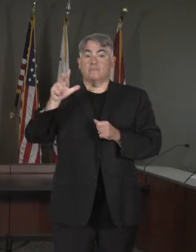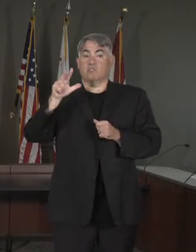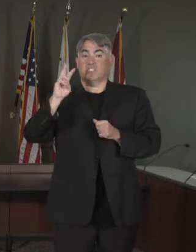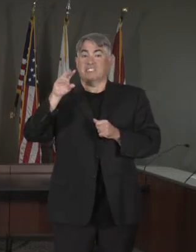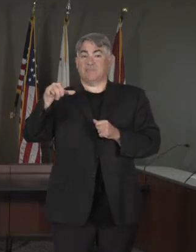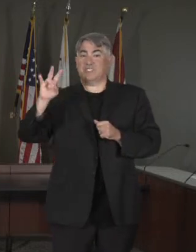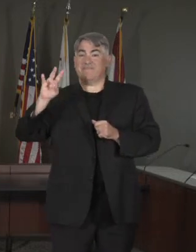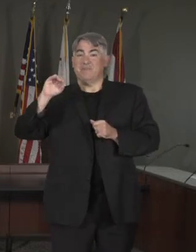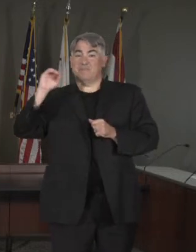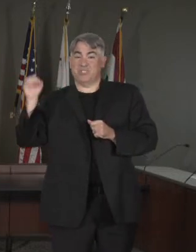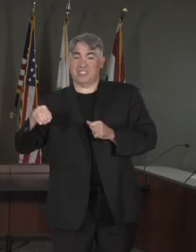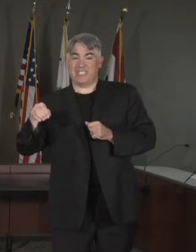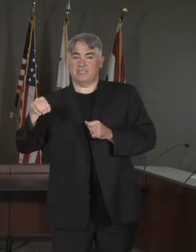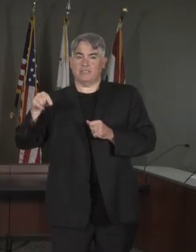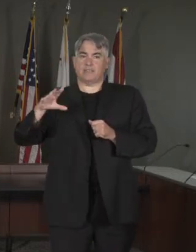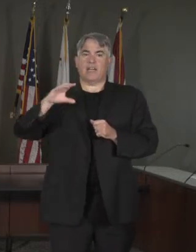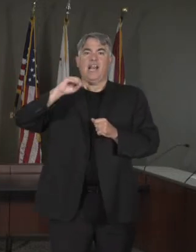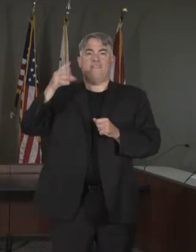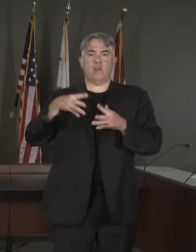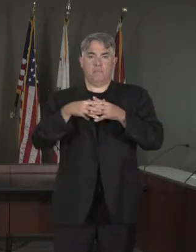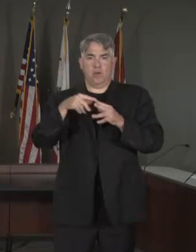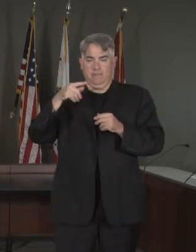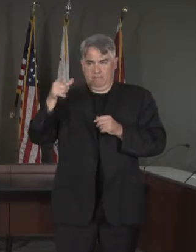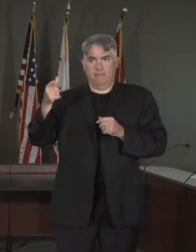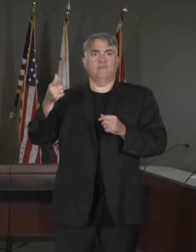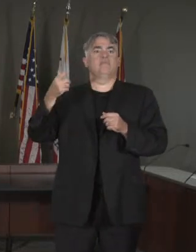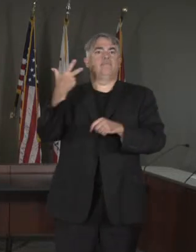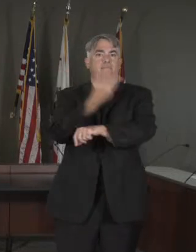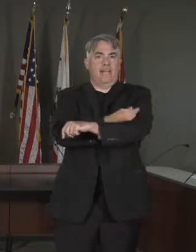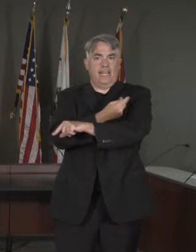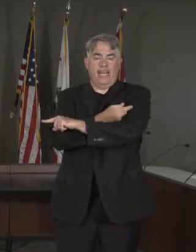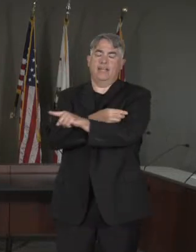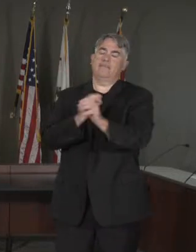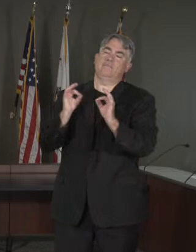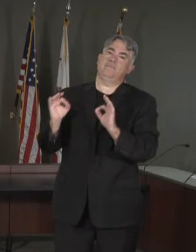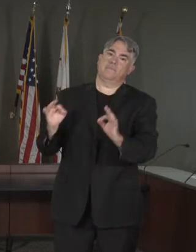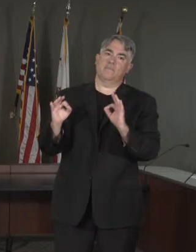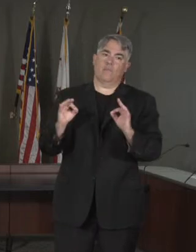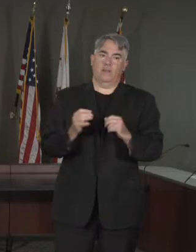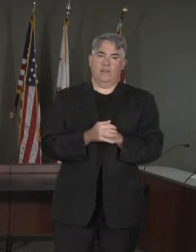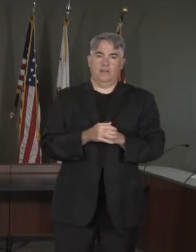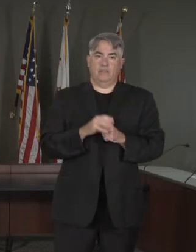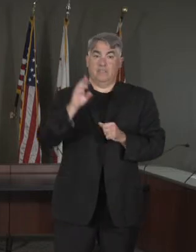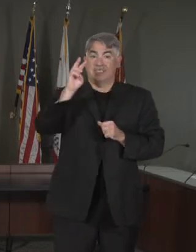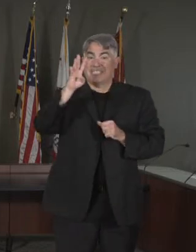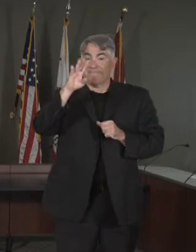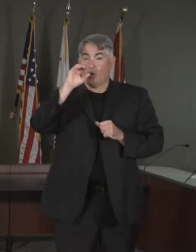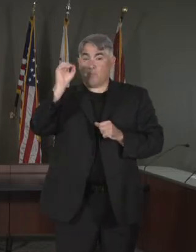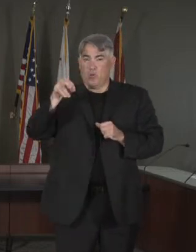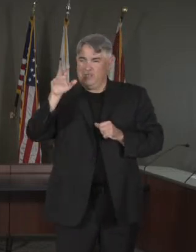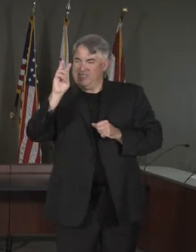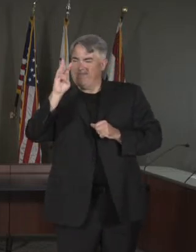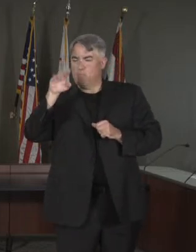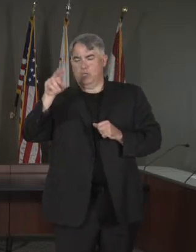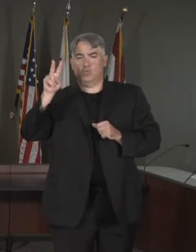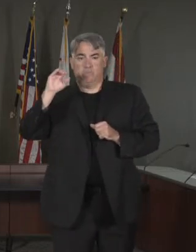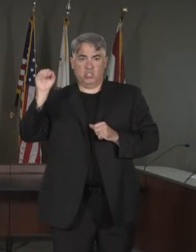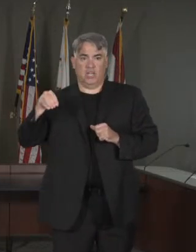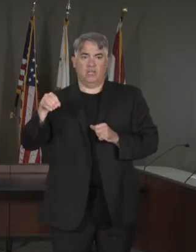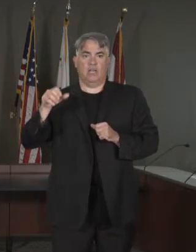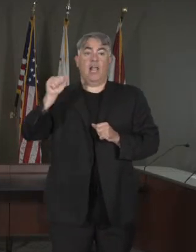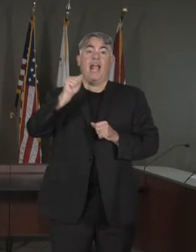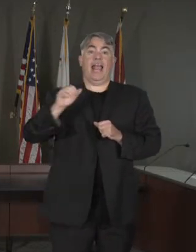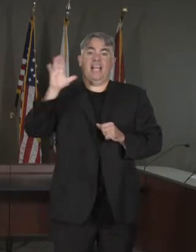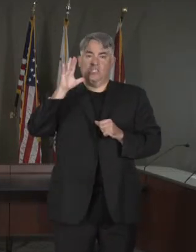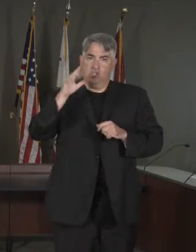36.7% of eligible African American residents have also been vaccinated. 64.2% of the eligible Asian American population has received the